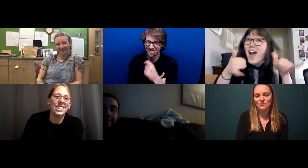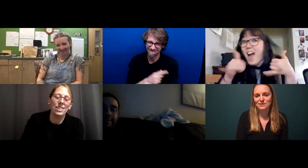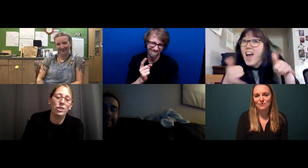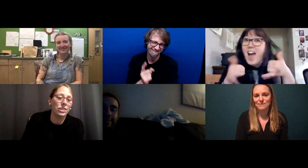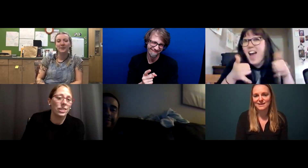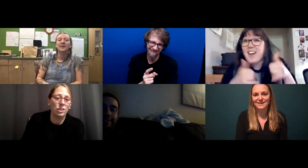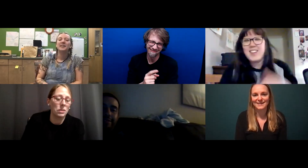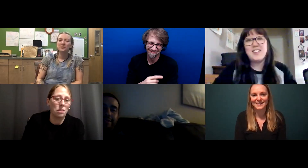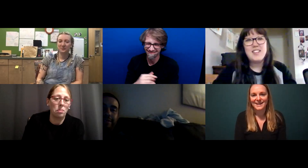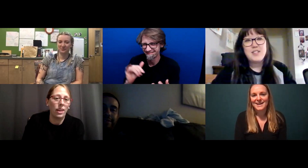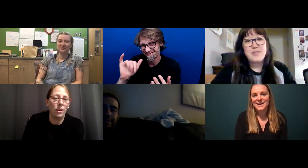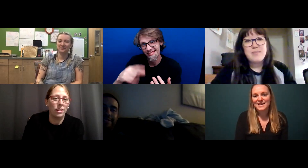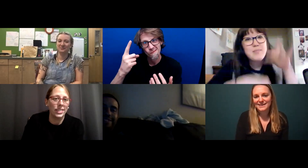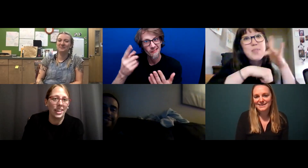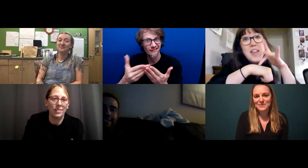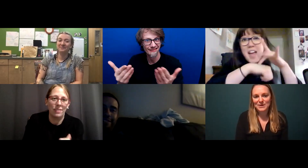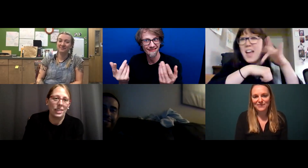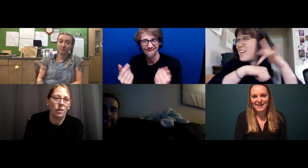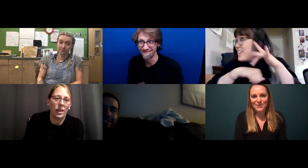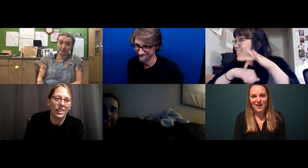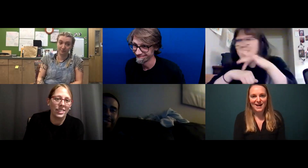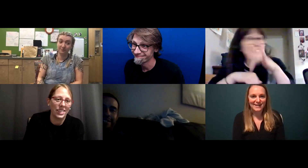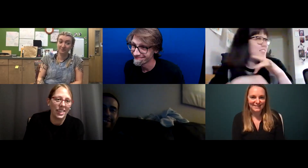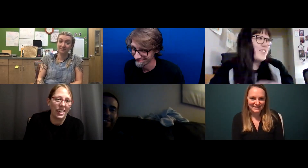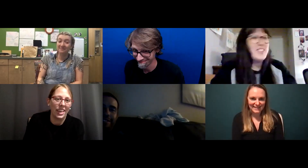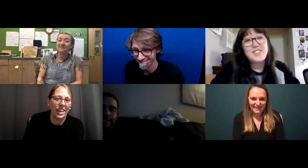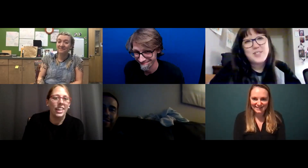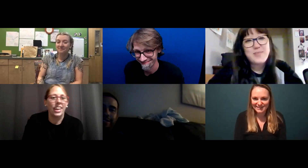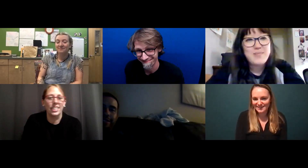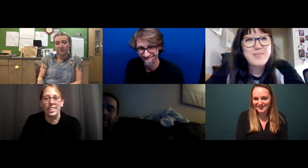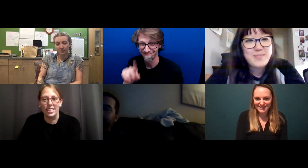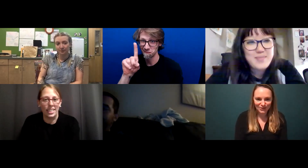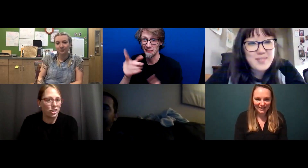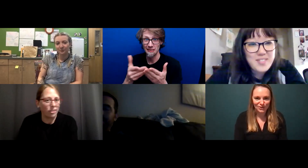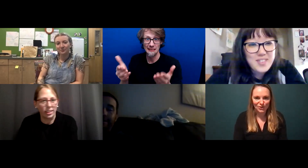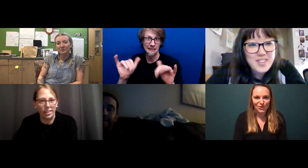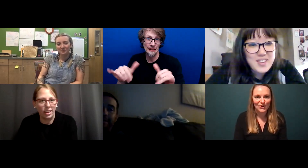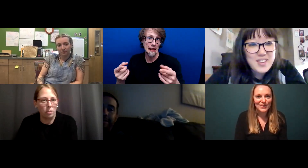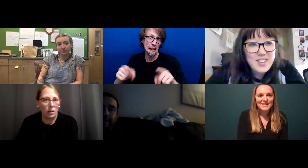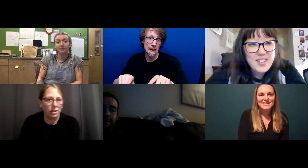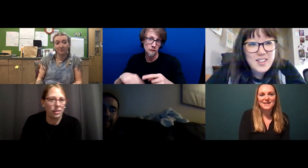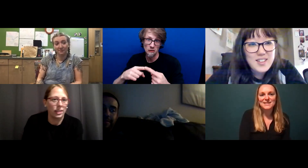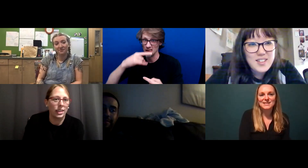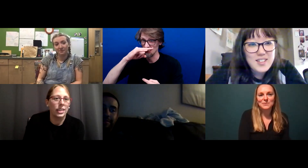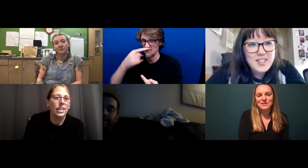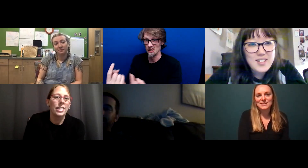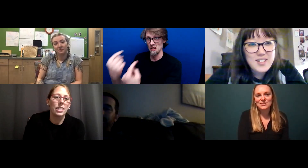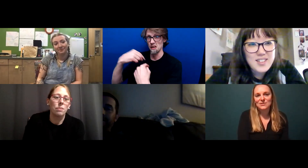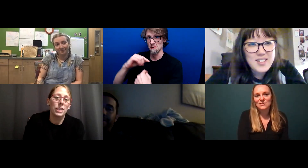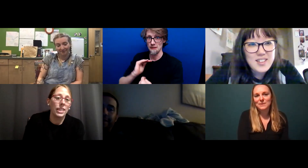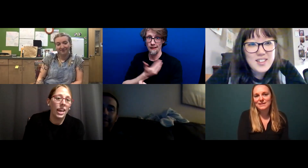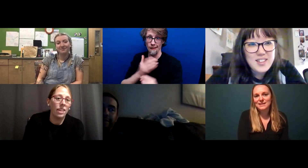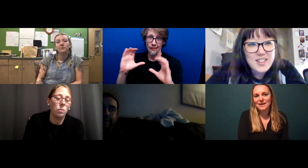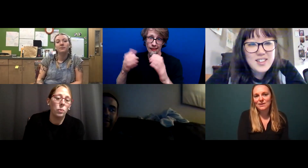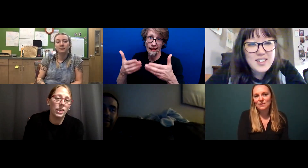And saying he just wants to play all the time. Sam saying, oh, I understand that. And saying, yes, touch everything, play with everything. Sam